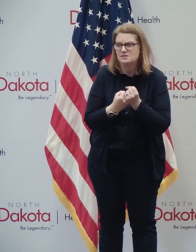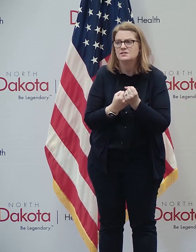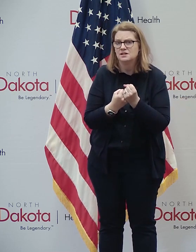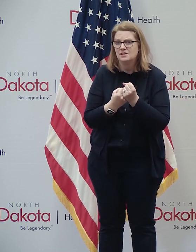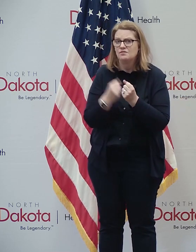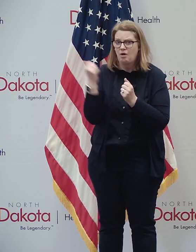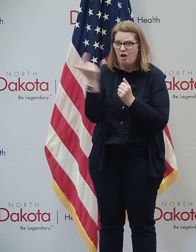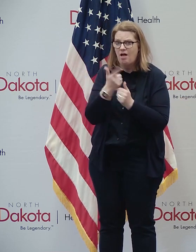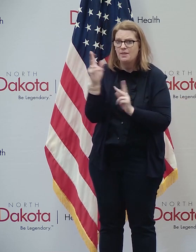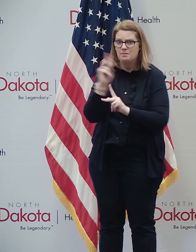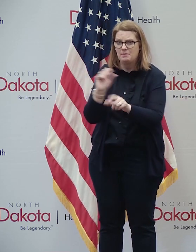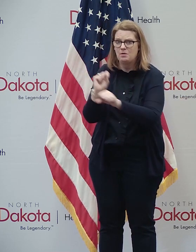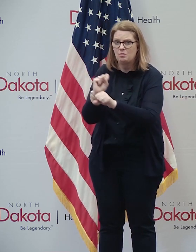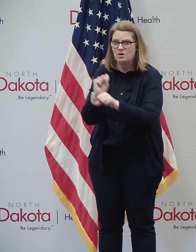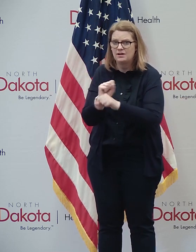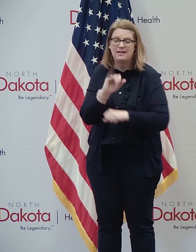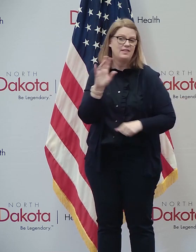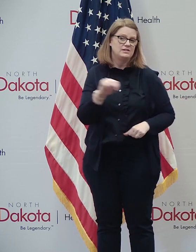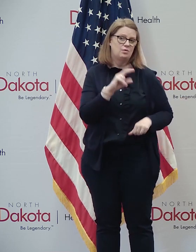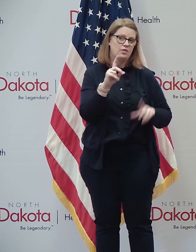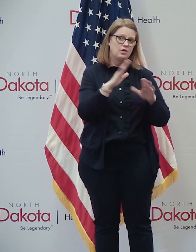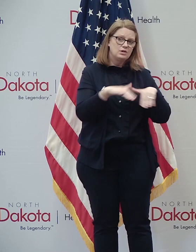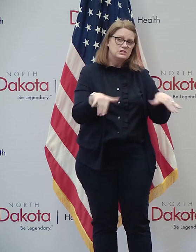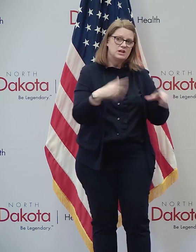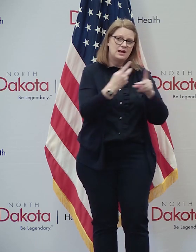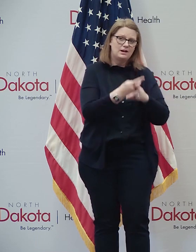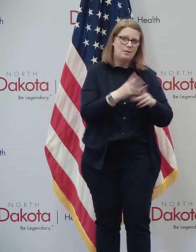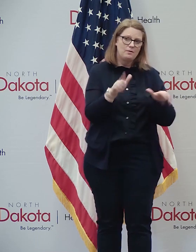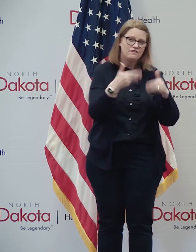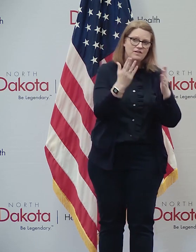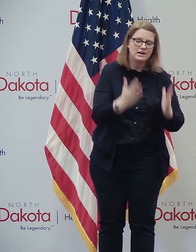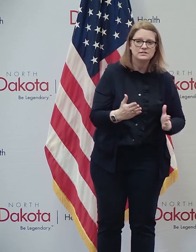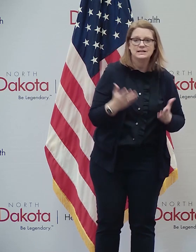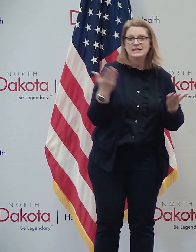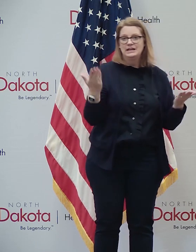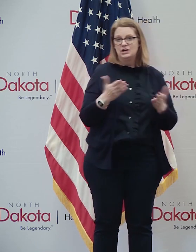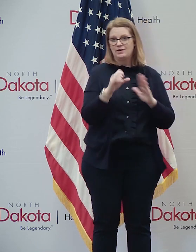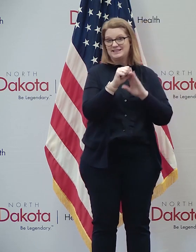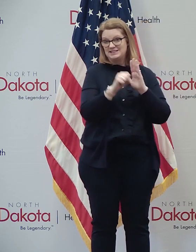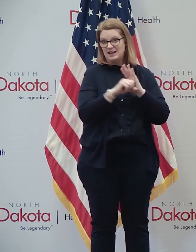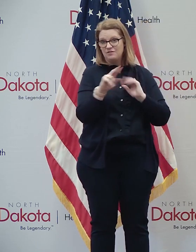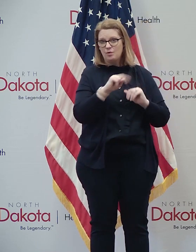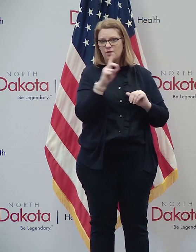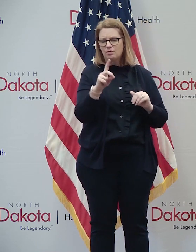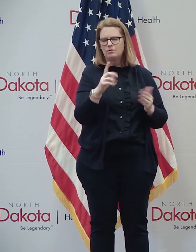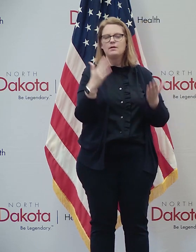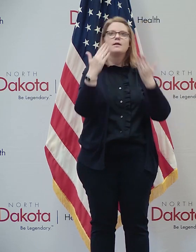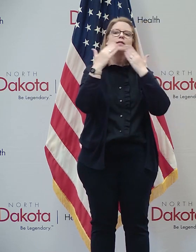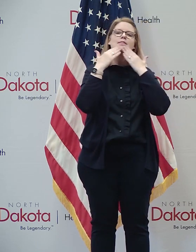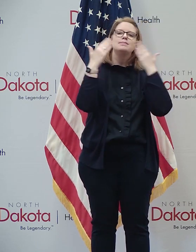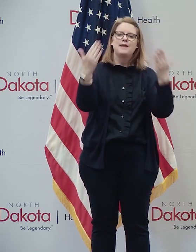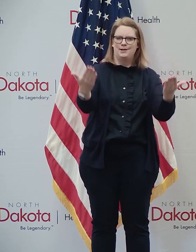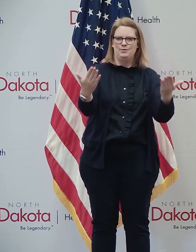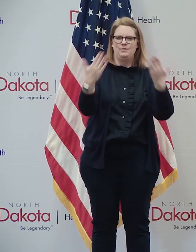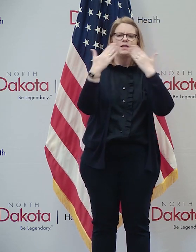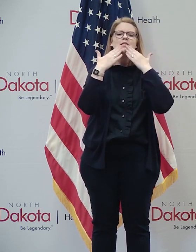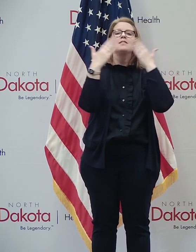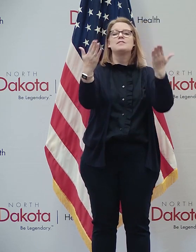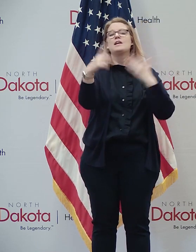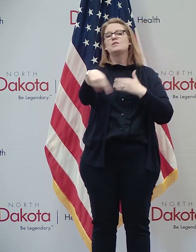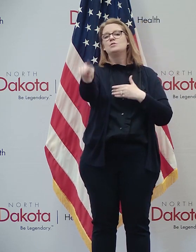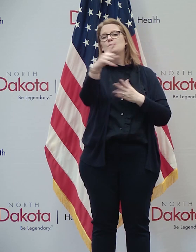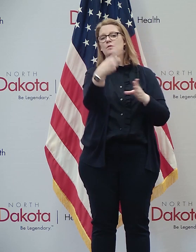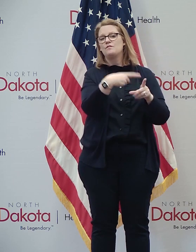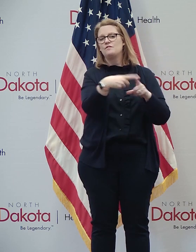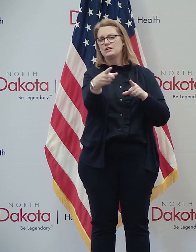workforce, and that's the North Dakota child care providers. And on behalf of the state of North Dakota, again, I want to express my gratitude to those professional